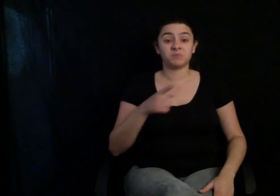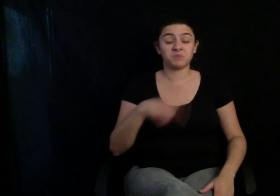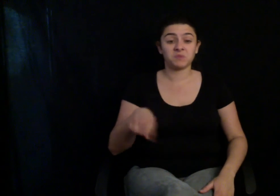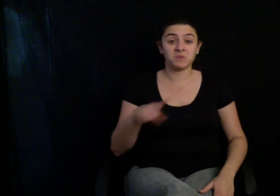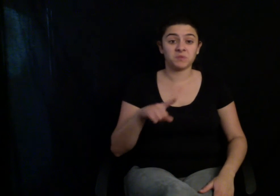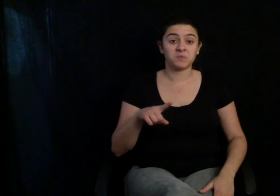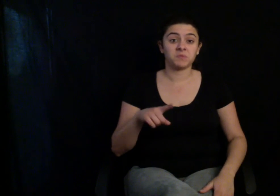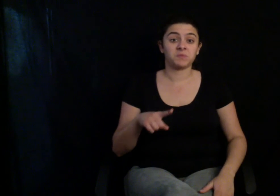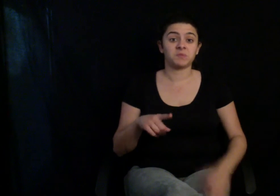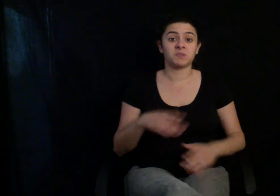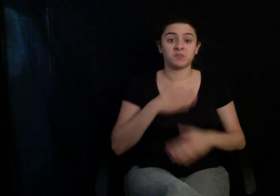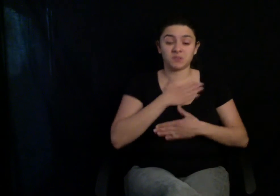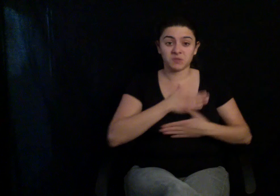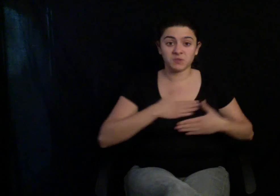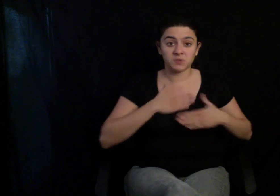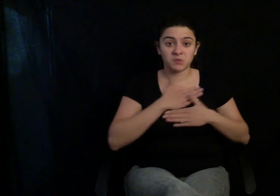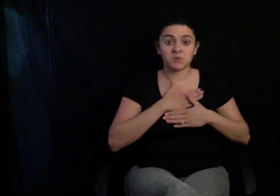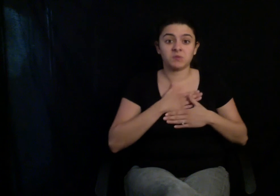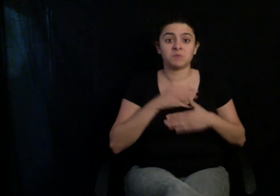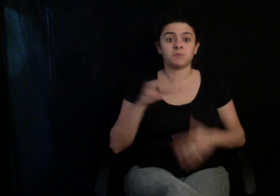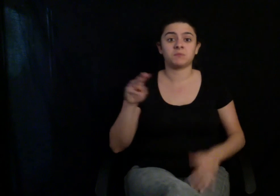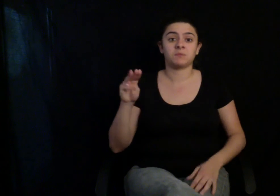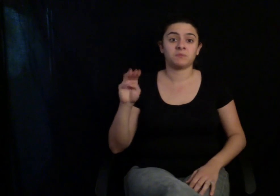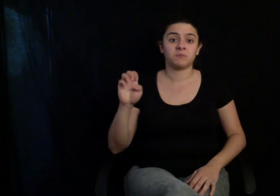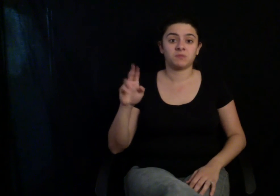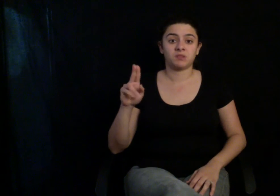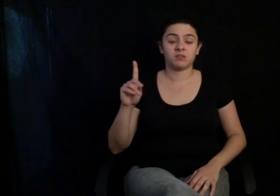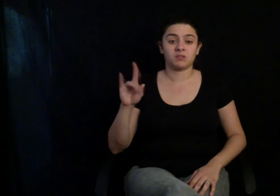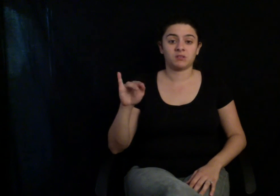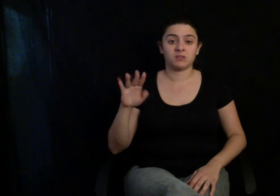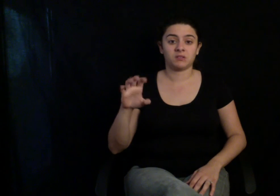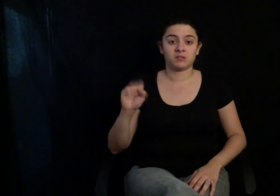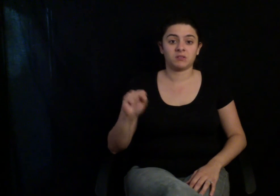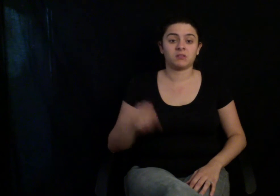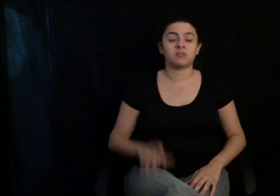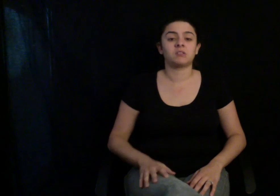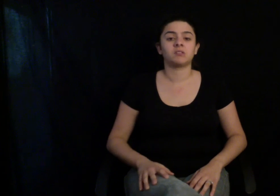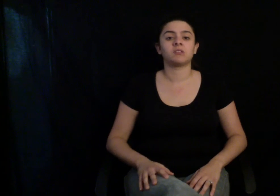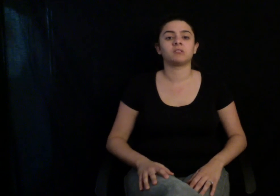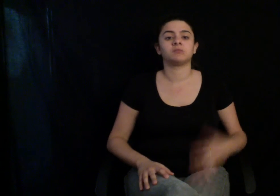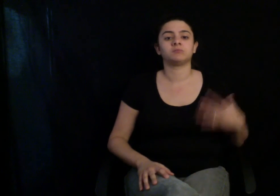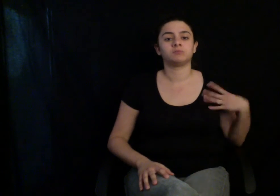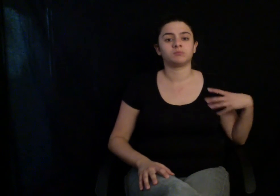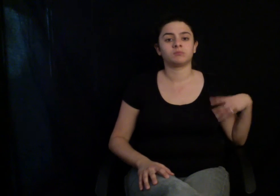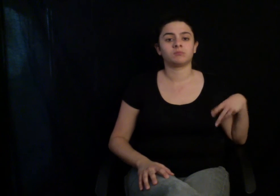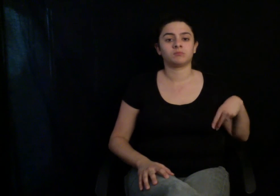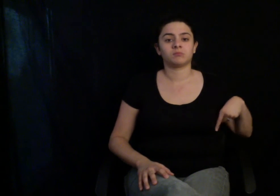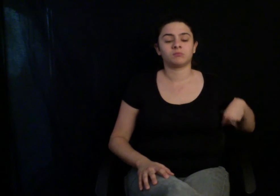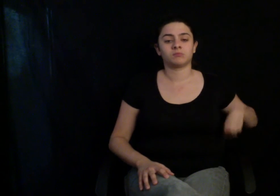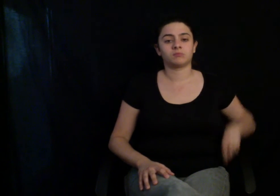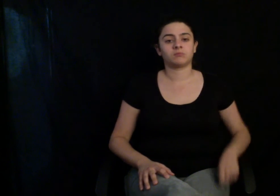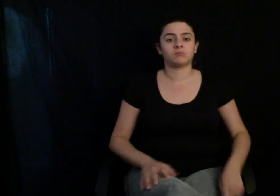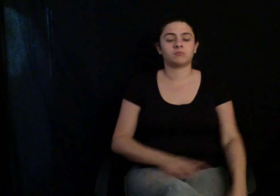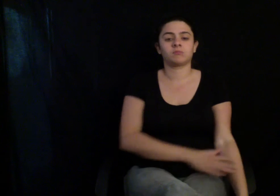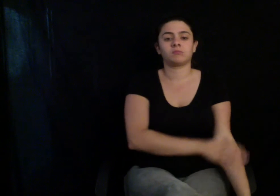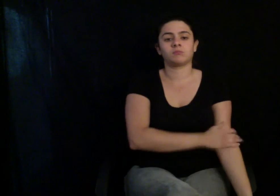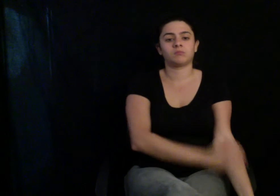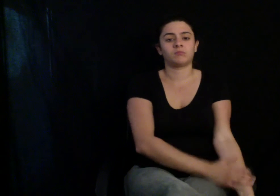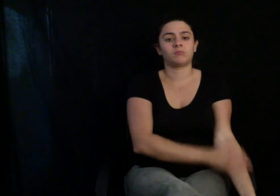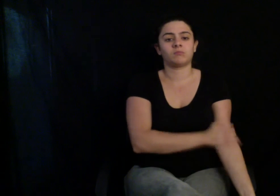of the other sponsors of Upvoted, please let us know in the comments /upvoted because we'd like to use your testimonial in a future show. For free shipping